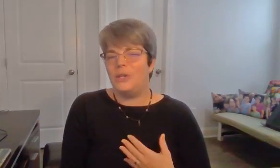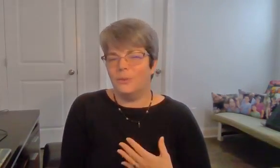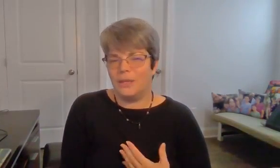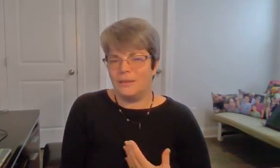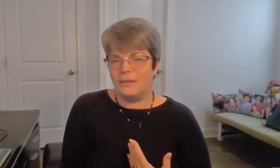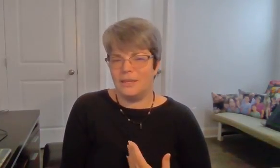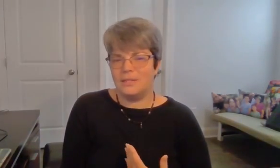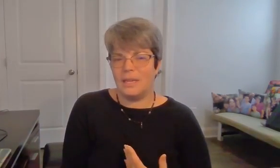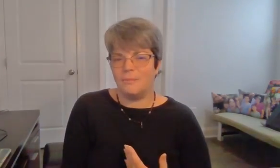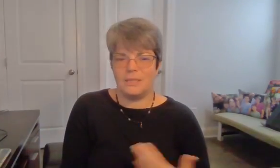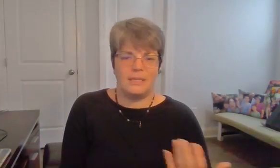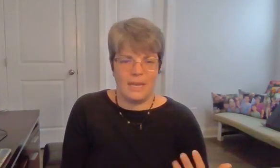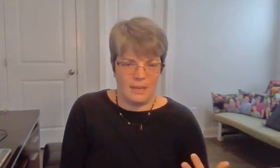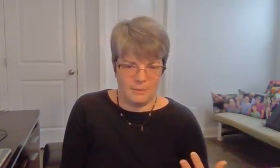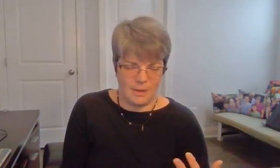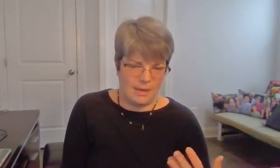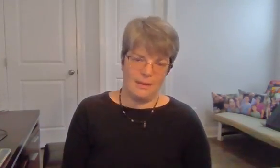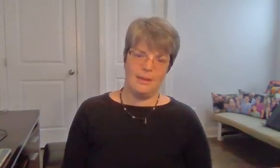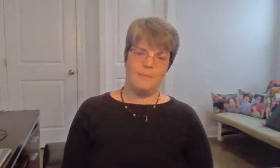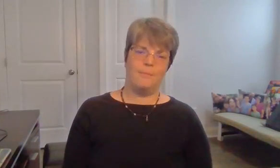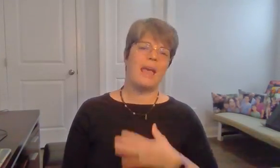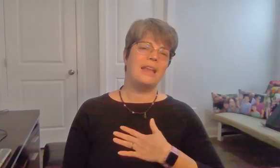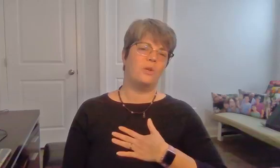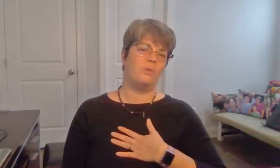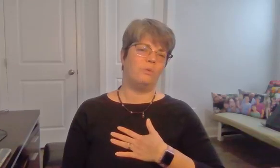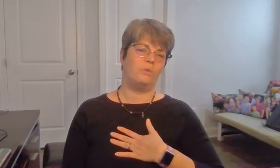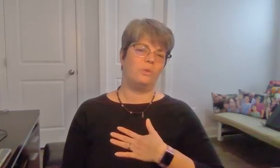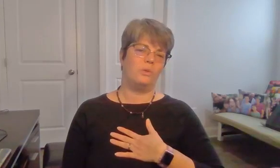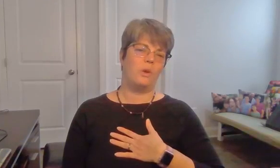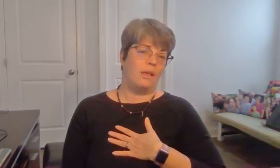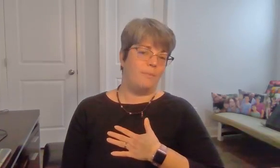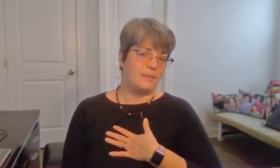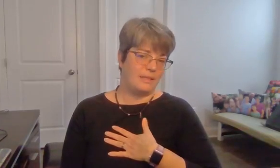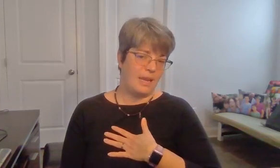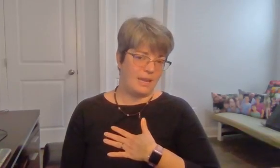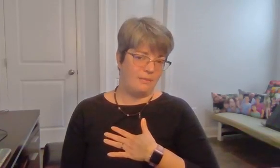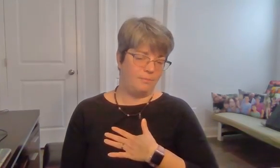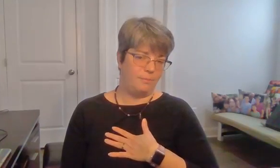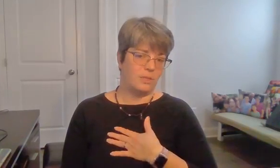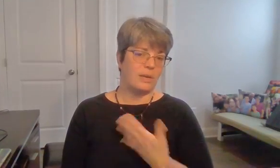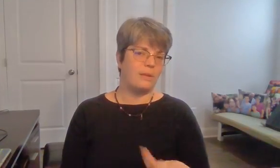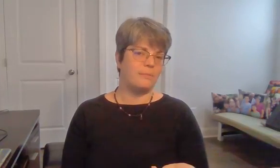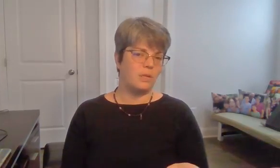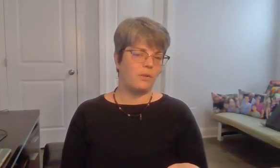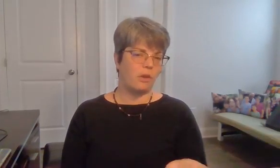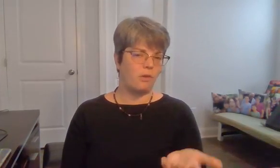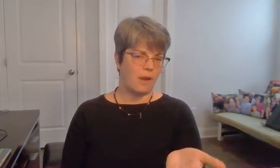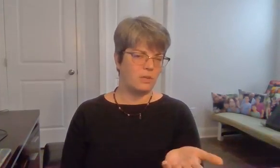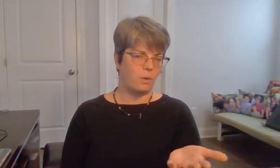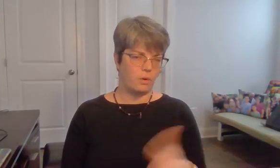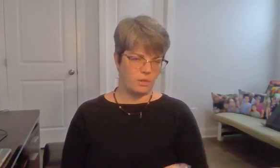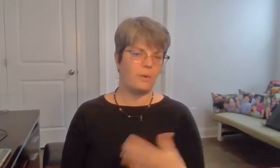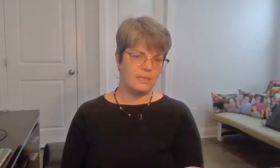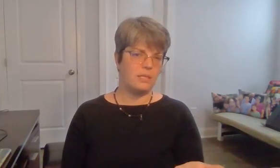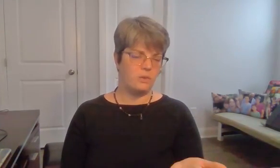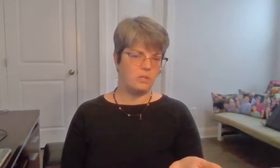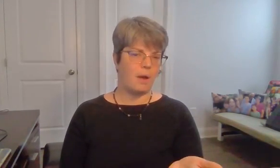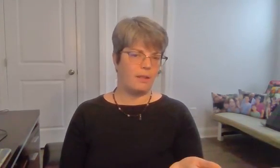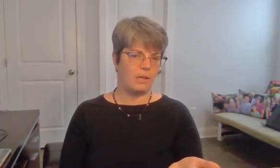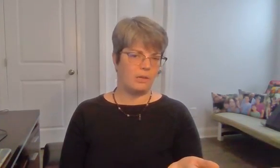when kids say Paschetti, right? But I don't call it Paschetti because I want them to learn the correct words, so I continue to model it